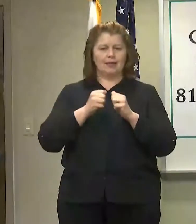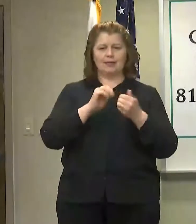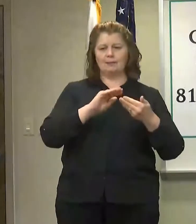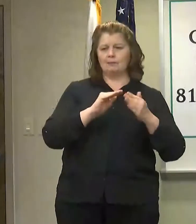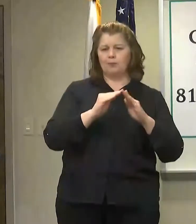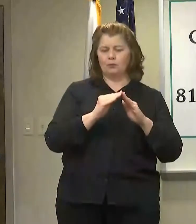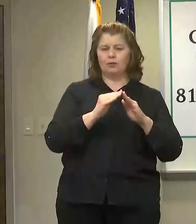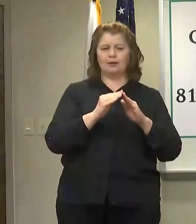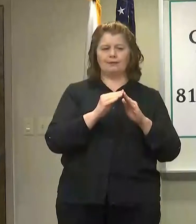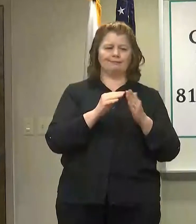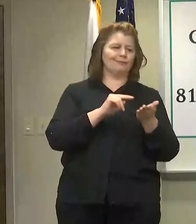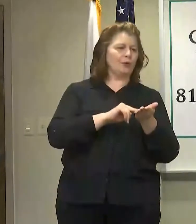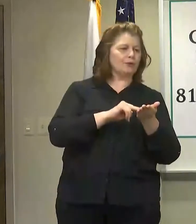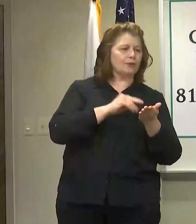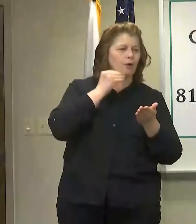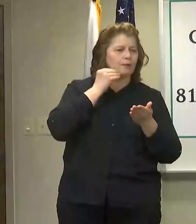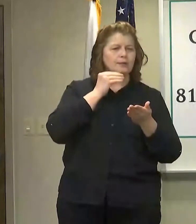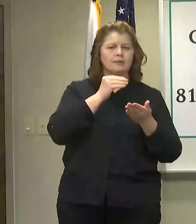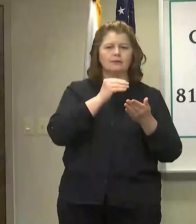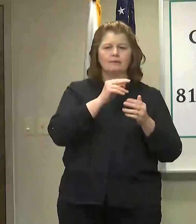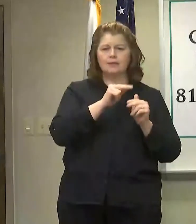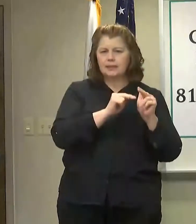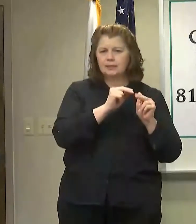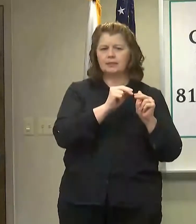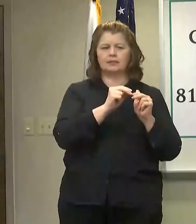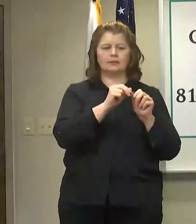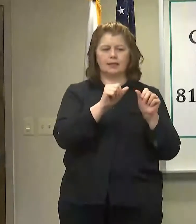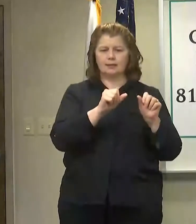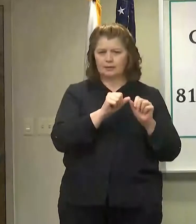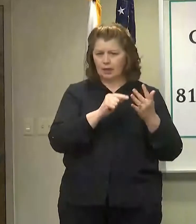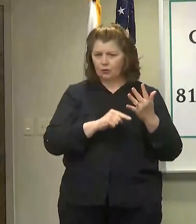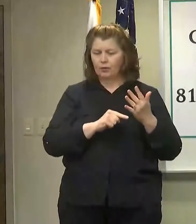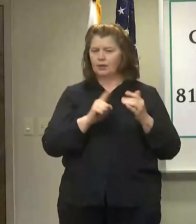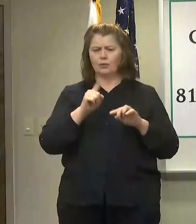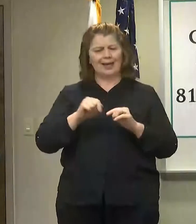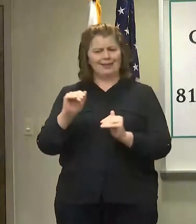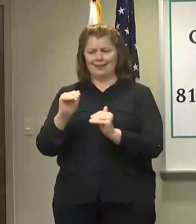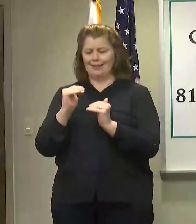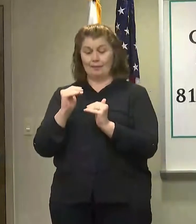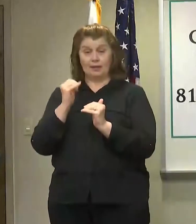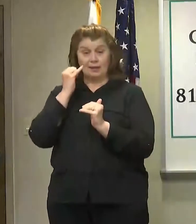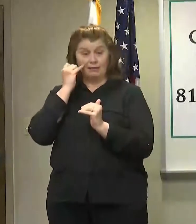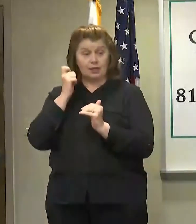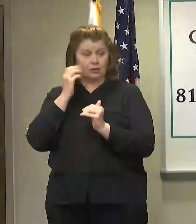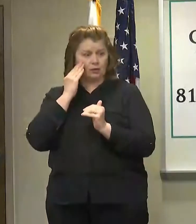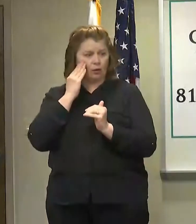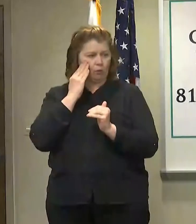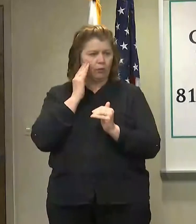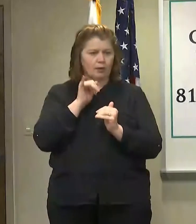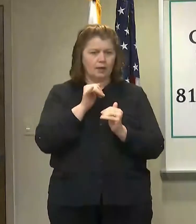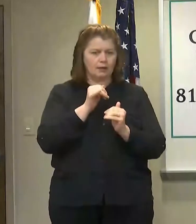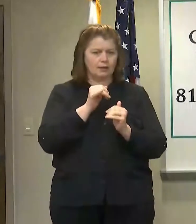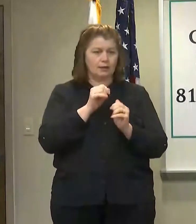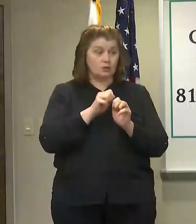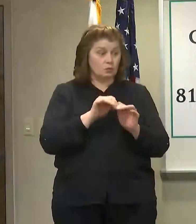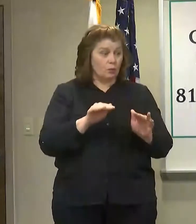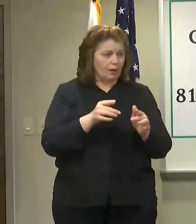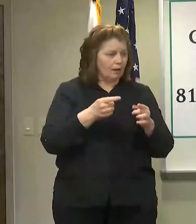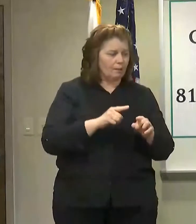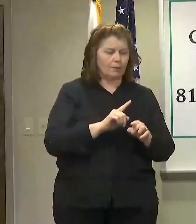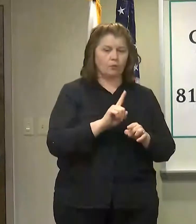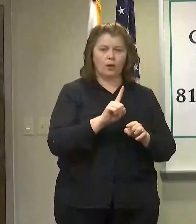testing capability. It can't be limited. Because again, if we need to quickly identify where those outbreaks are occurring, we need to have that